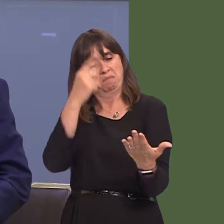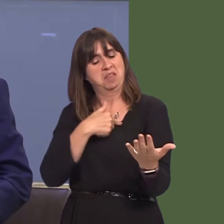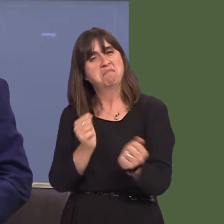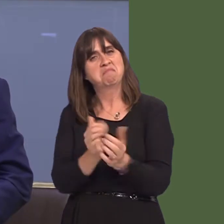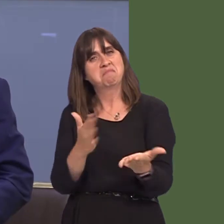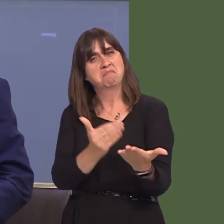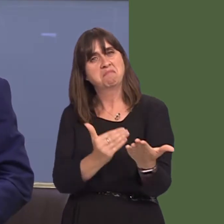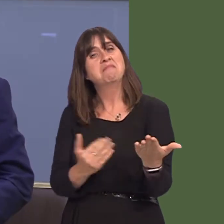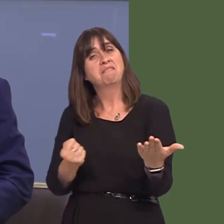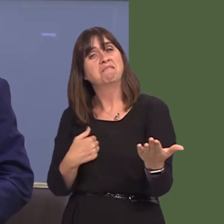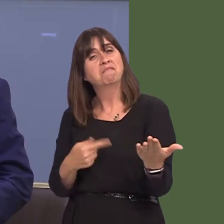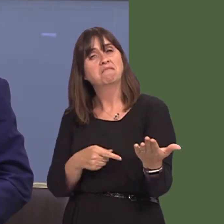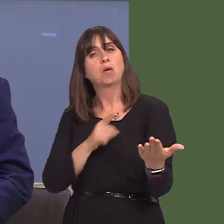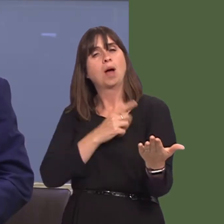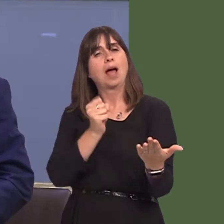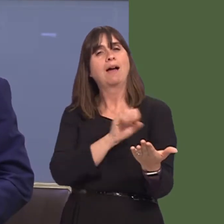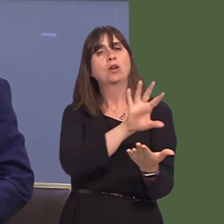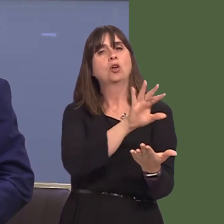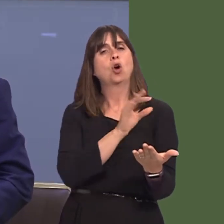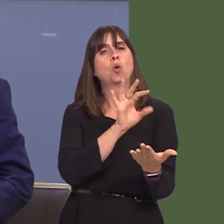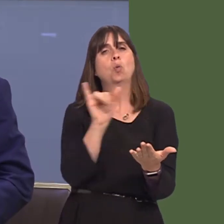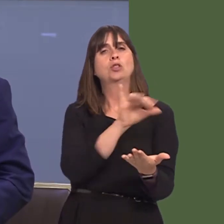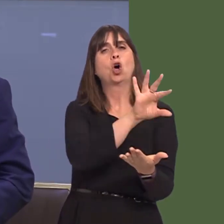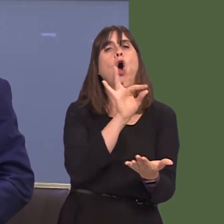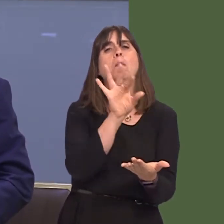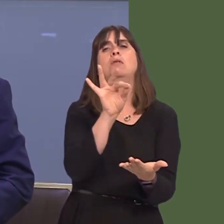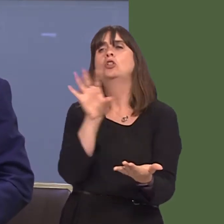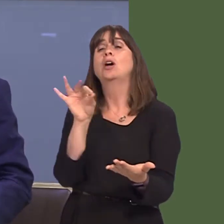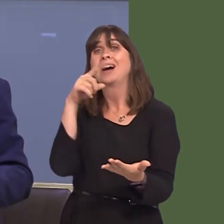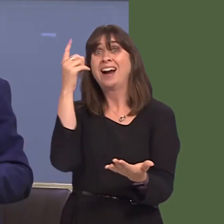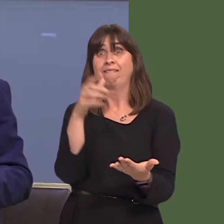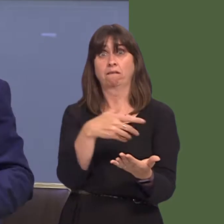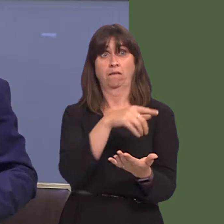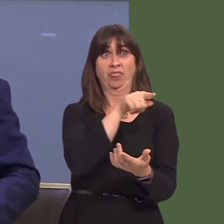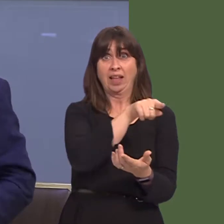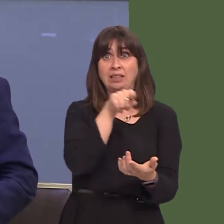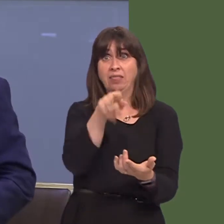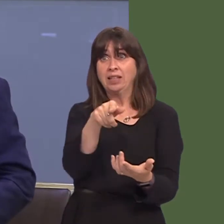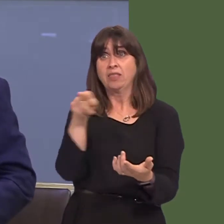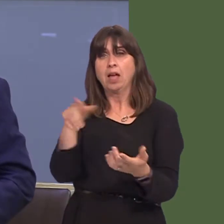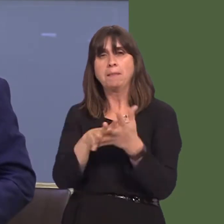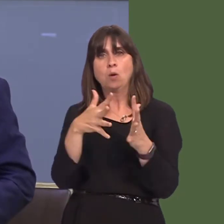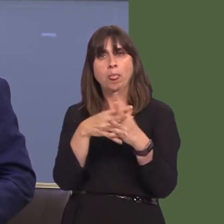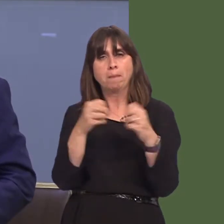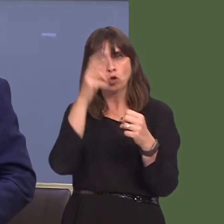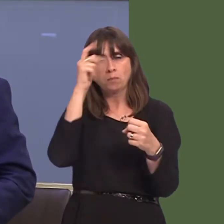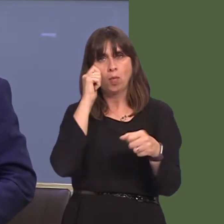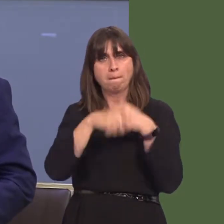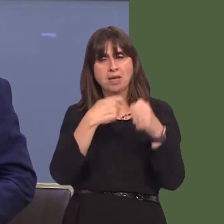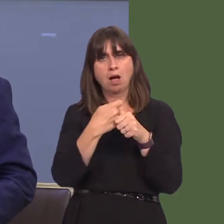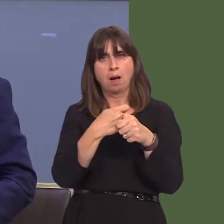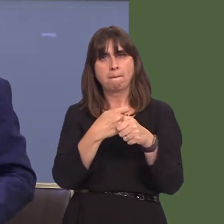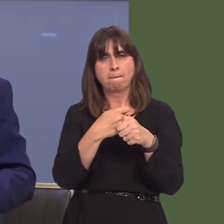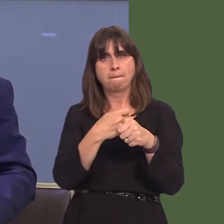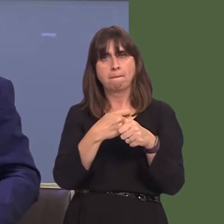mind that each of the three options proposed by the Health Board will lead to the downgrading of Withybush Hospital, which is unacceptable to